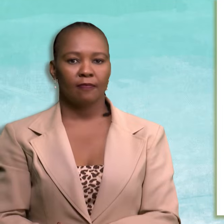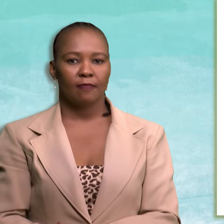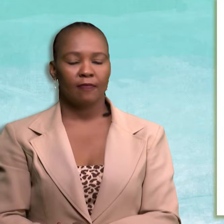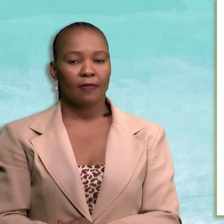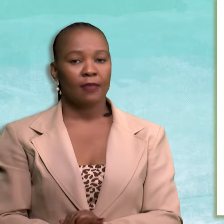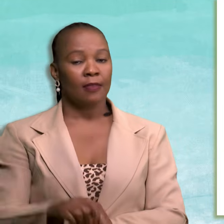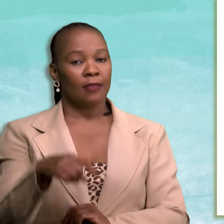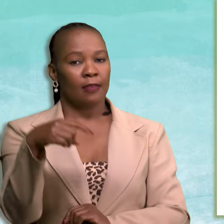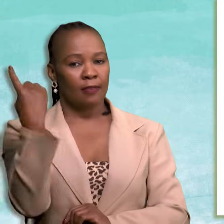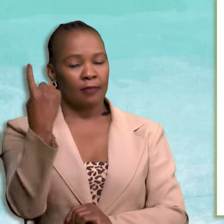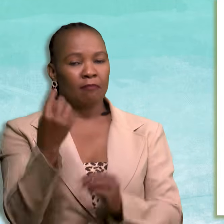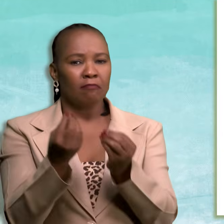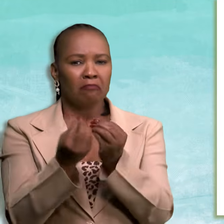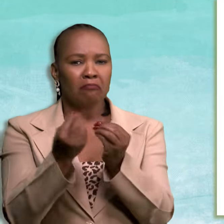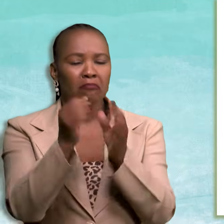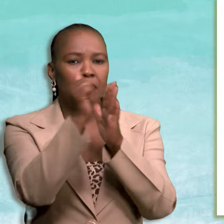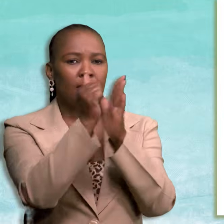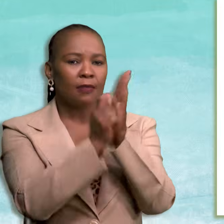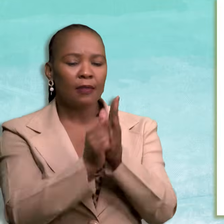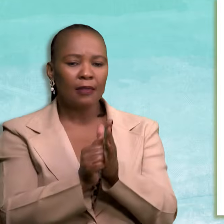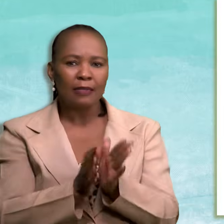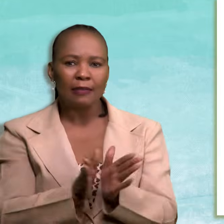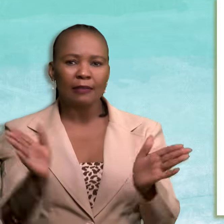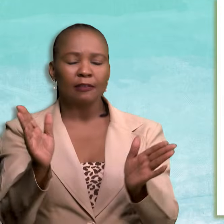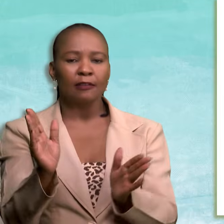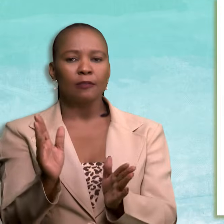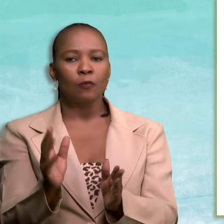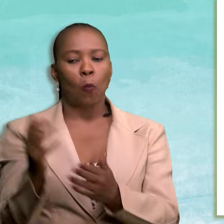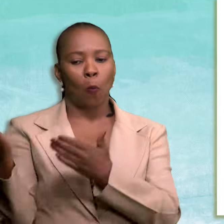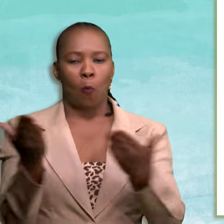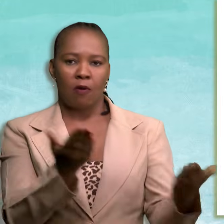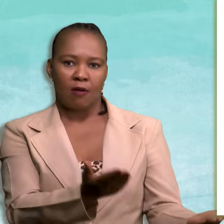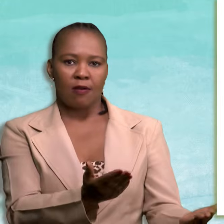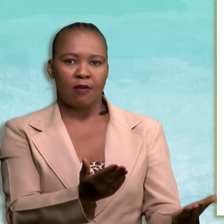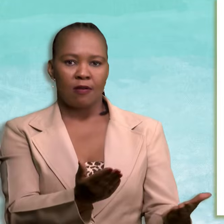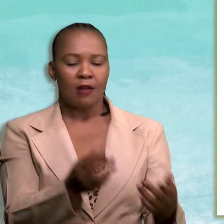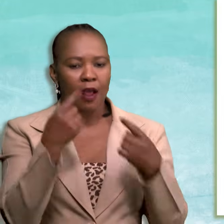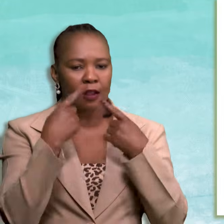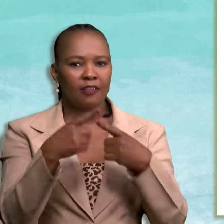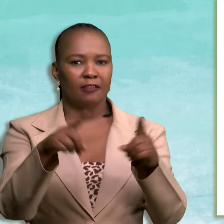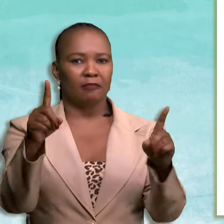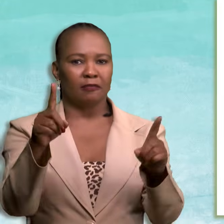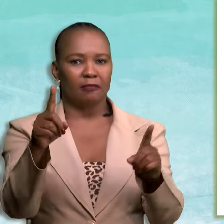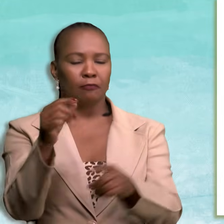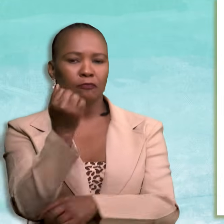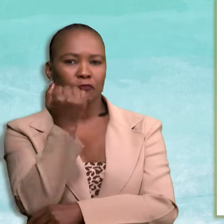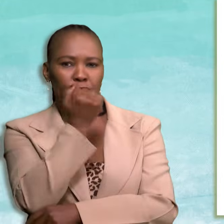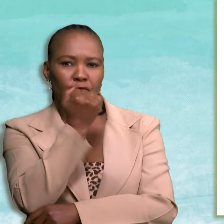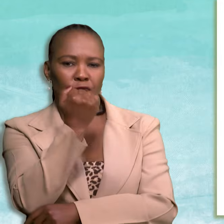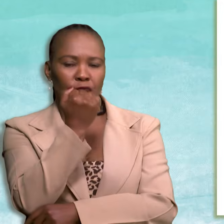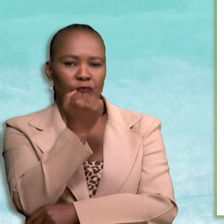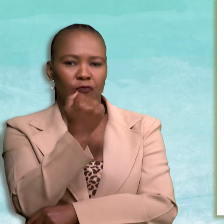The first item on the agenda is generally the welcome and announcements, followed by the apologies received